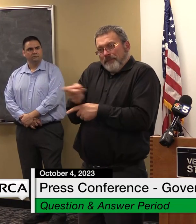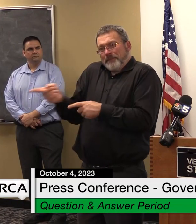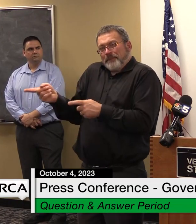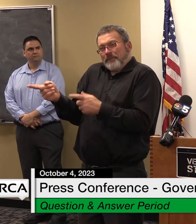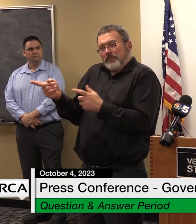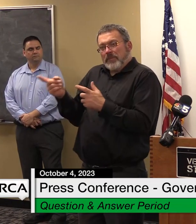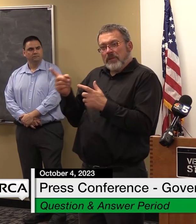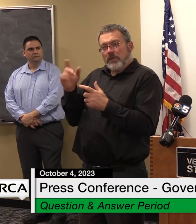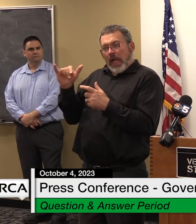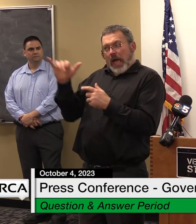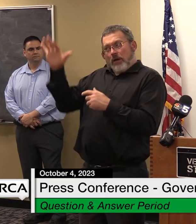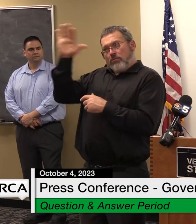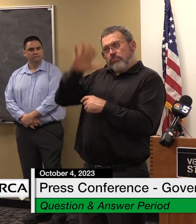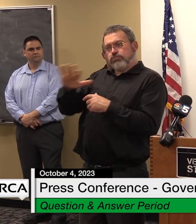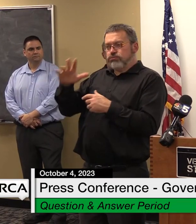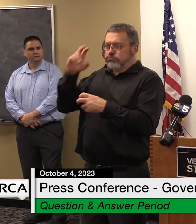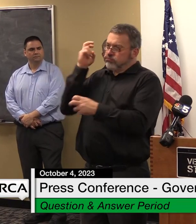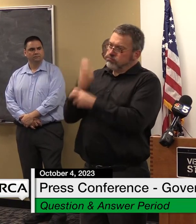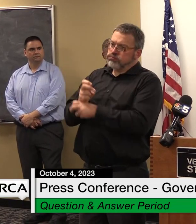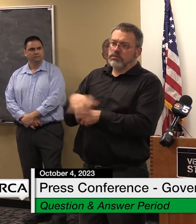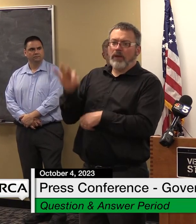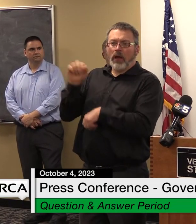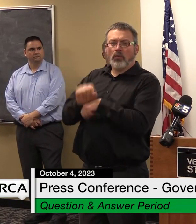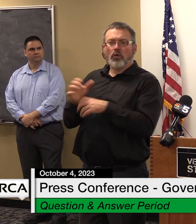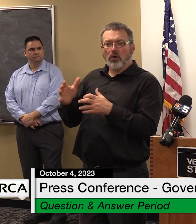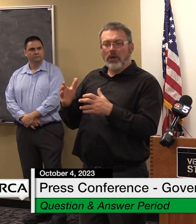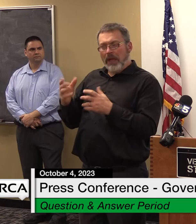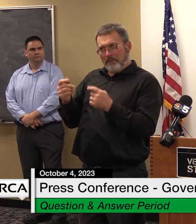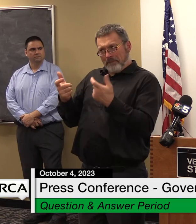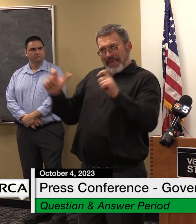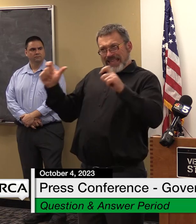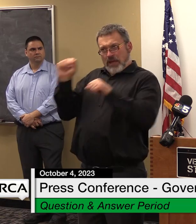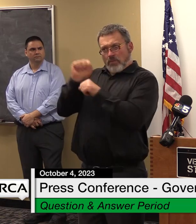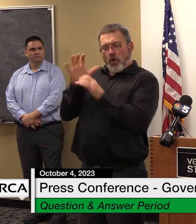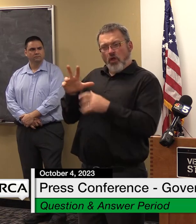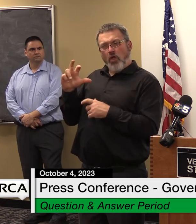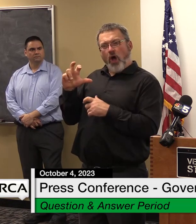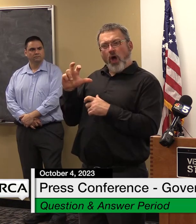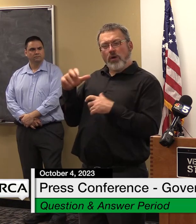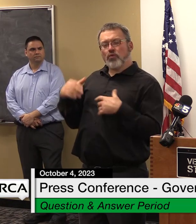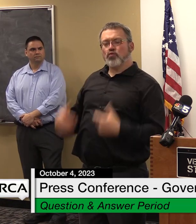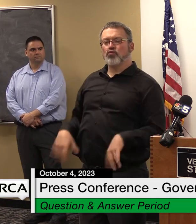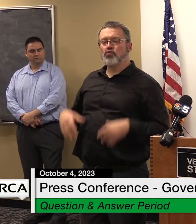that area, but they're a major employer. So again,